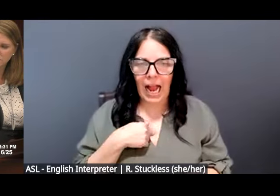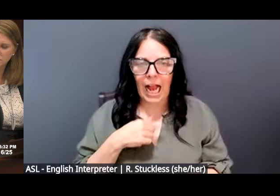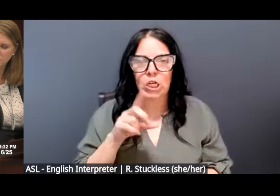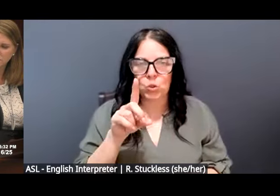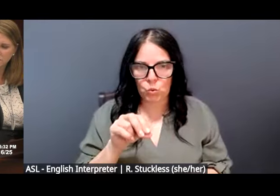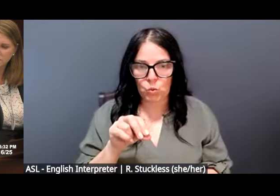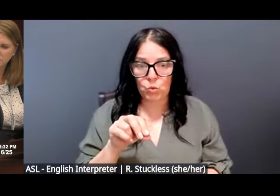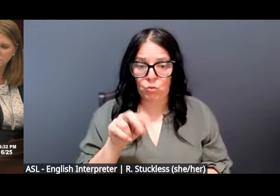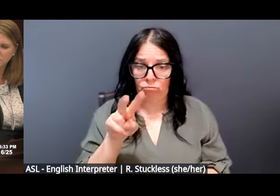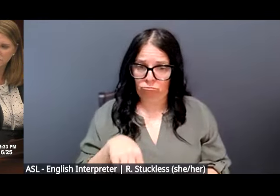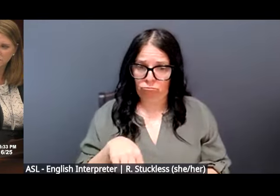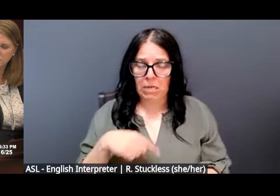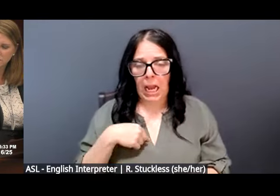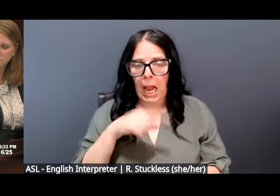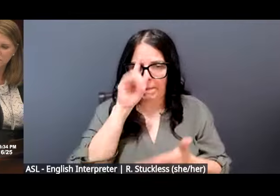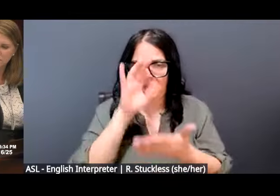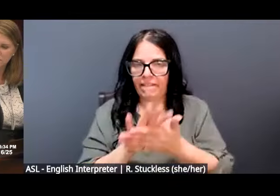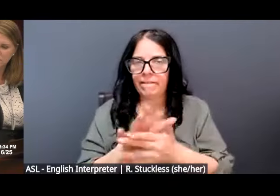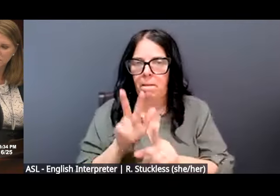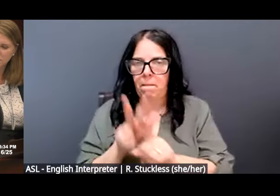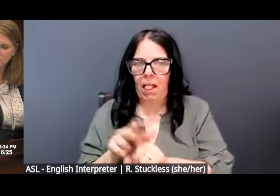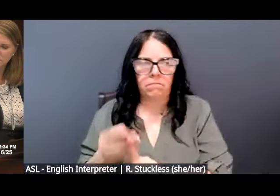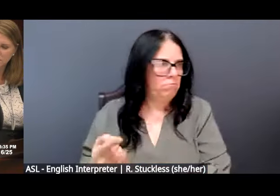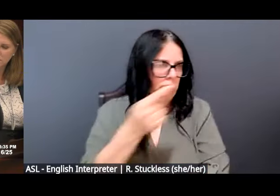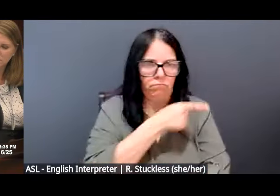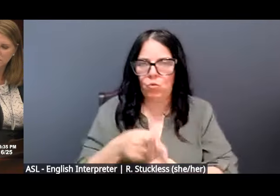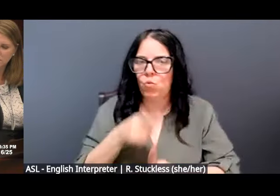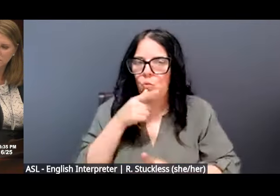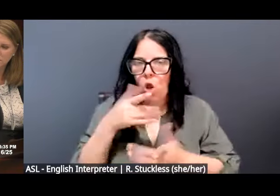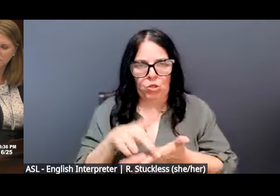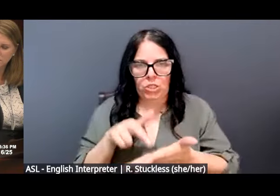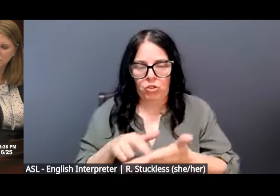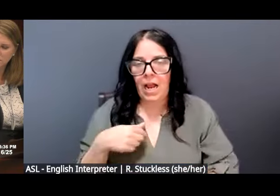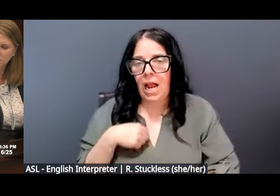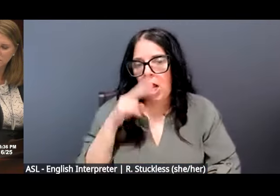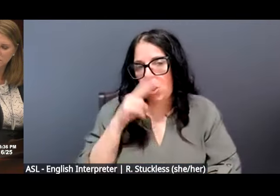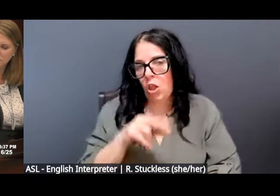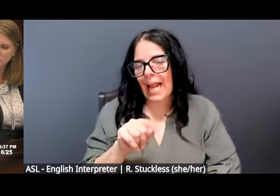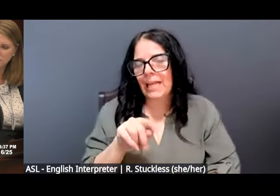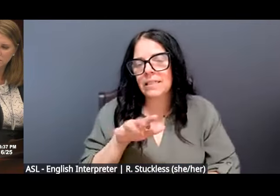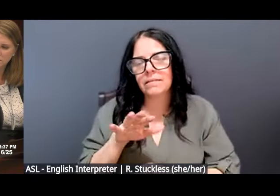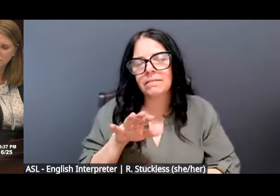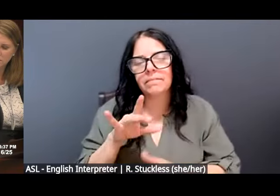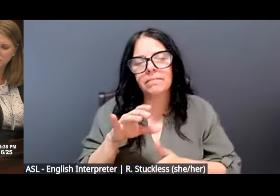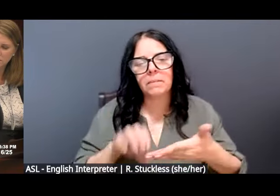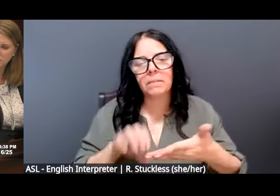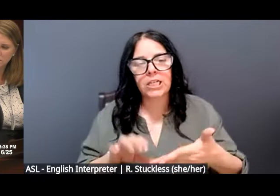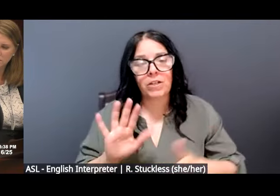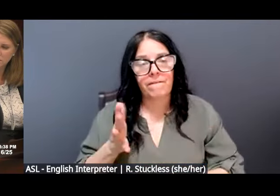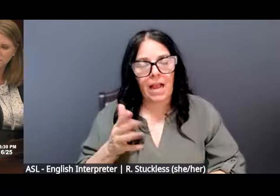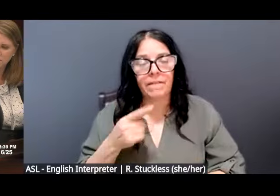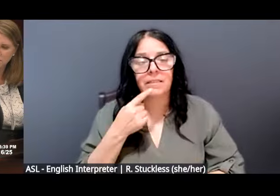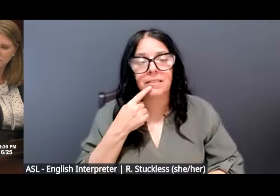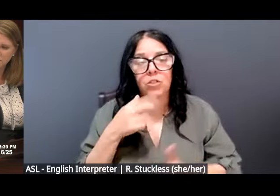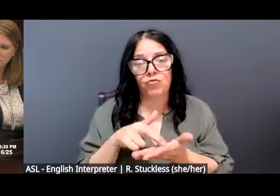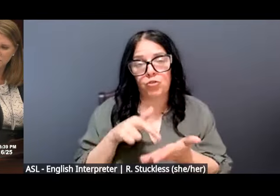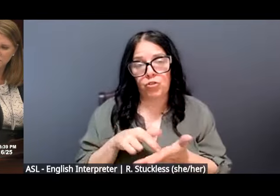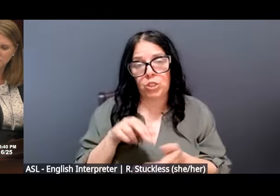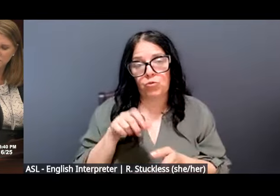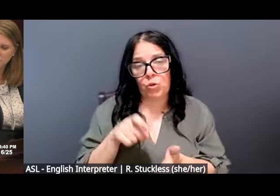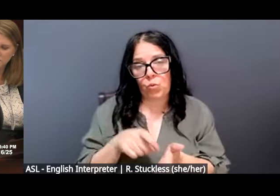the petition, I see in the text of subsection 5, registration requirements after December